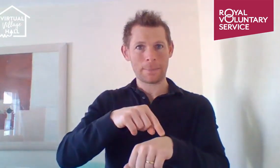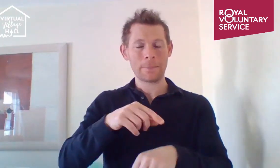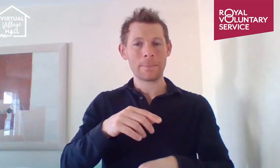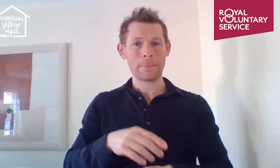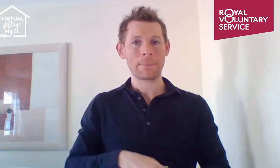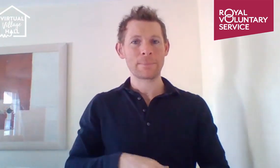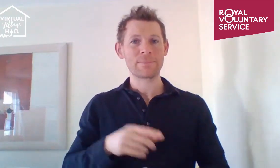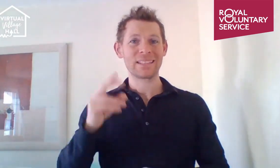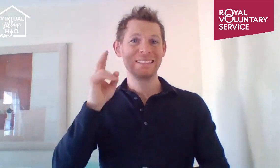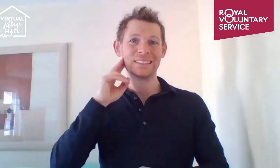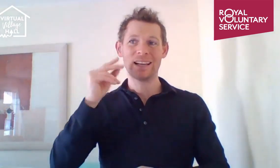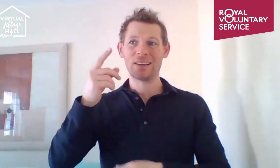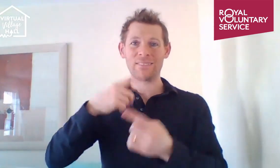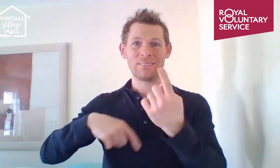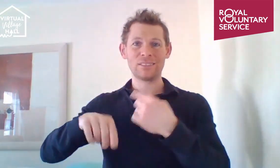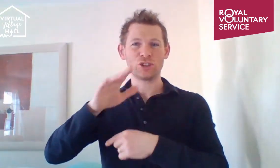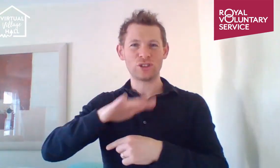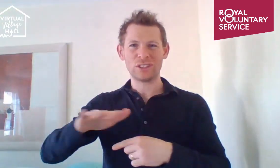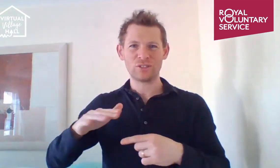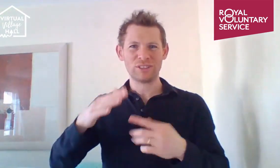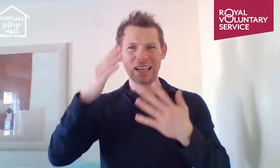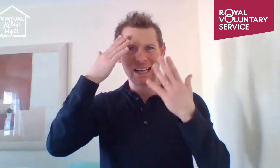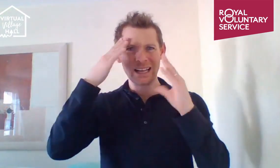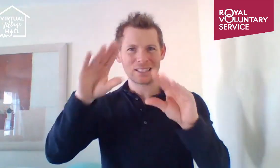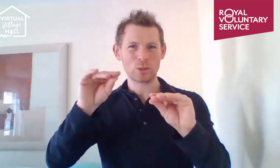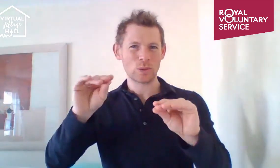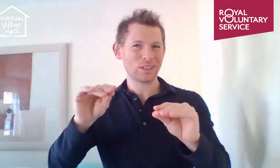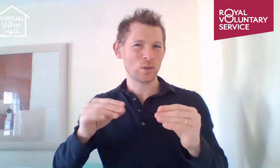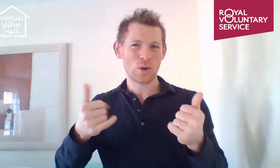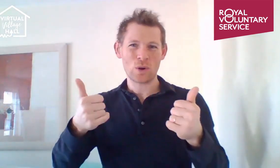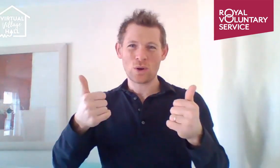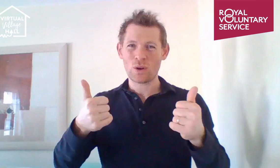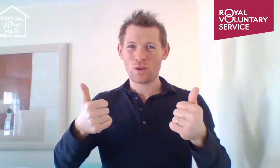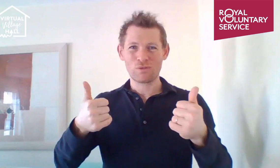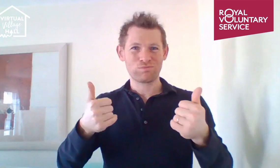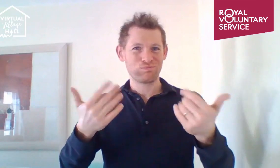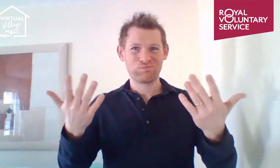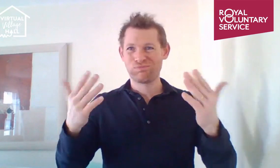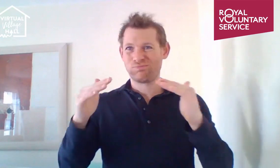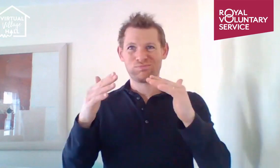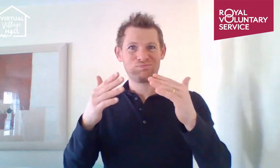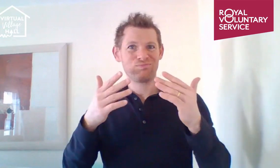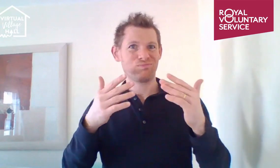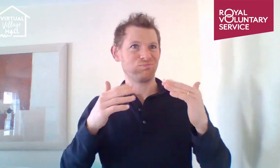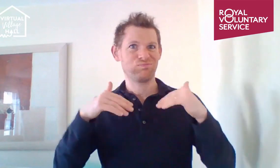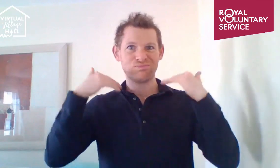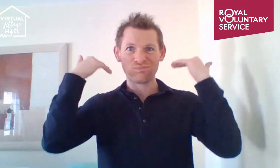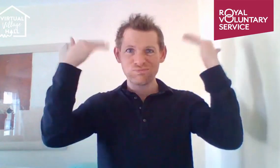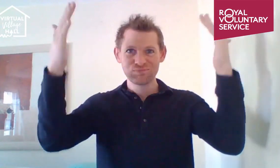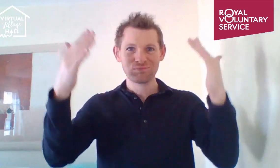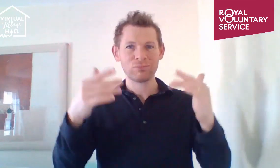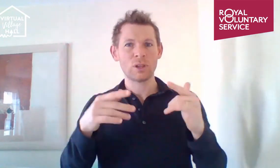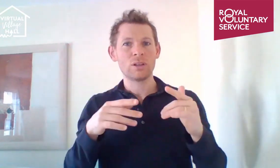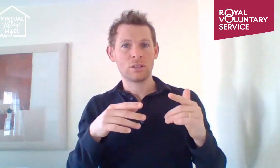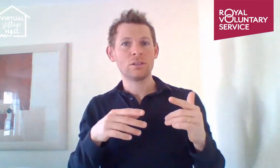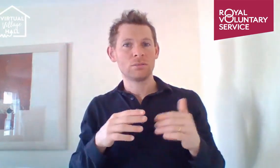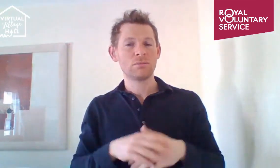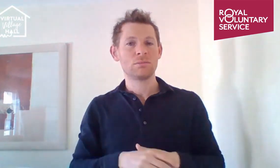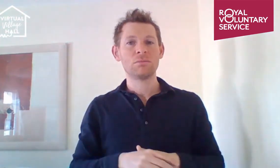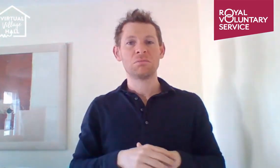Before that time, deaf people and deaf children's education was it was it was good. It was a good education.